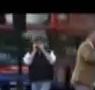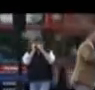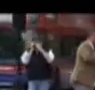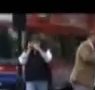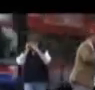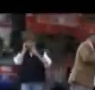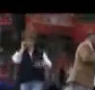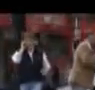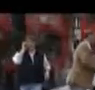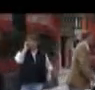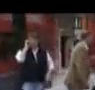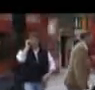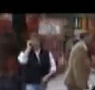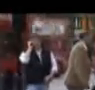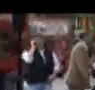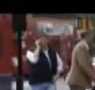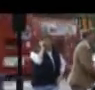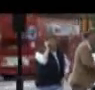yeah.